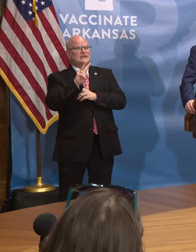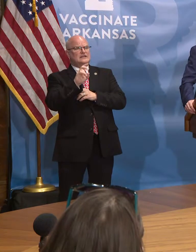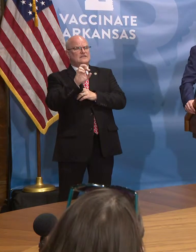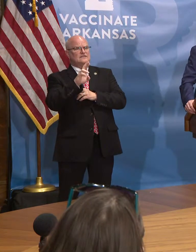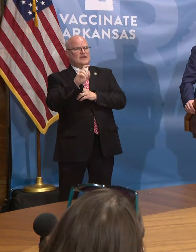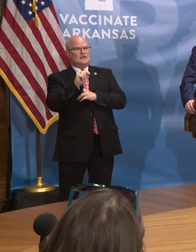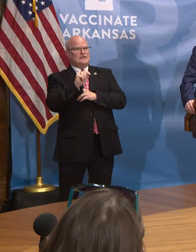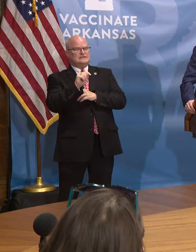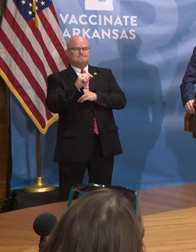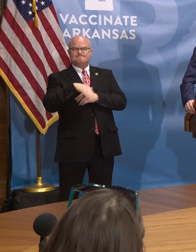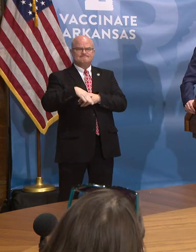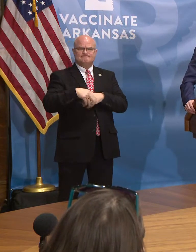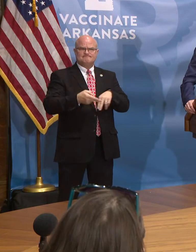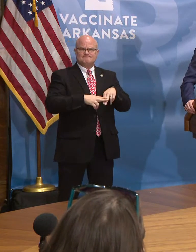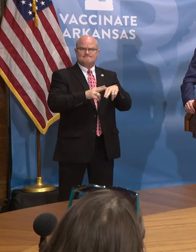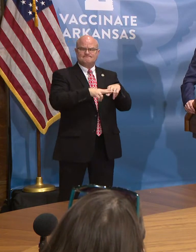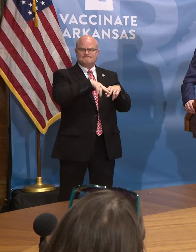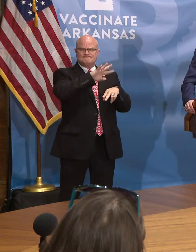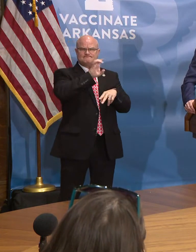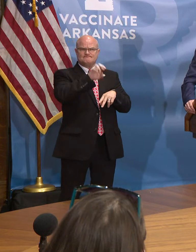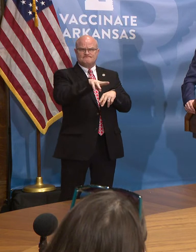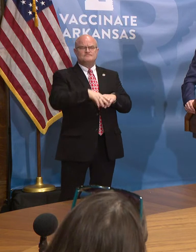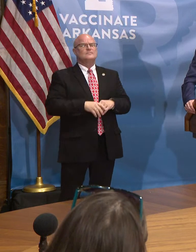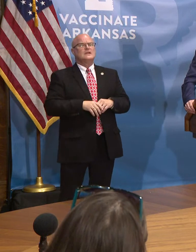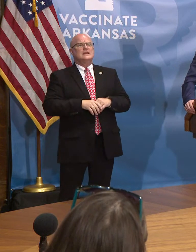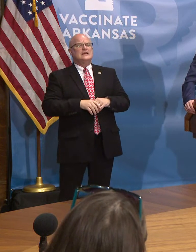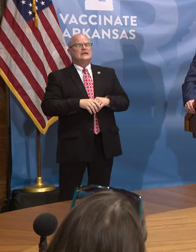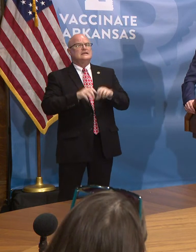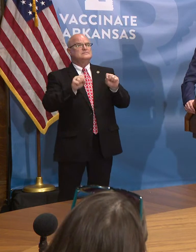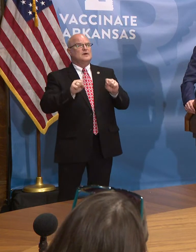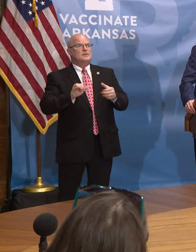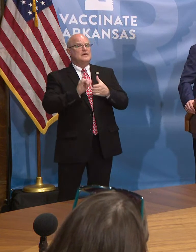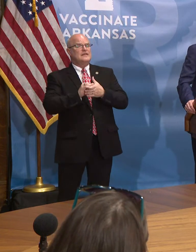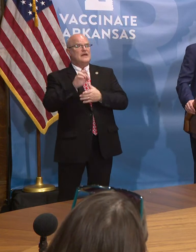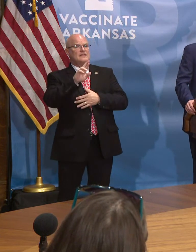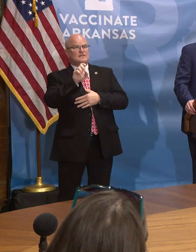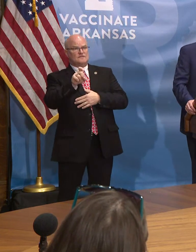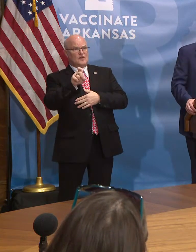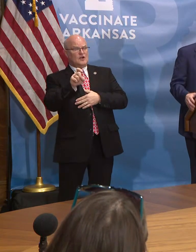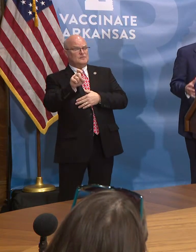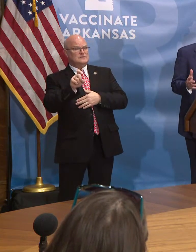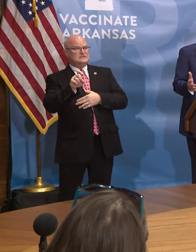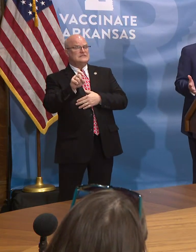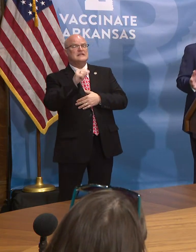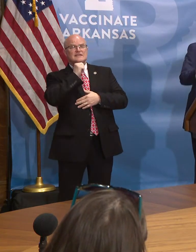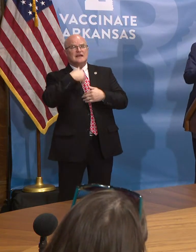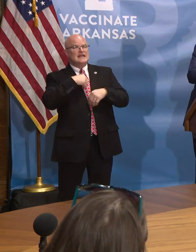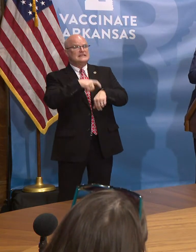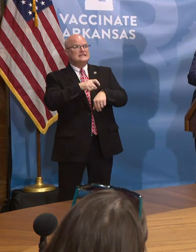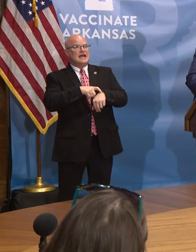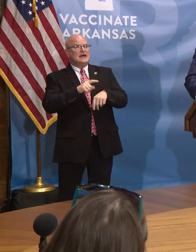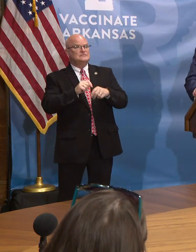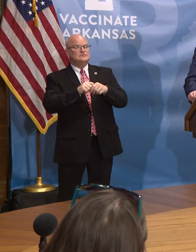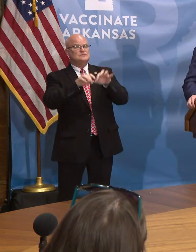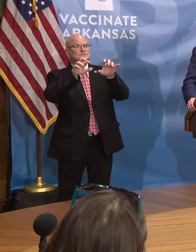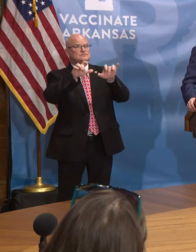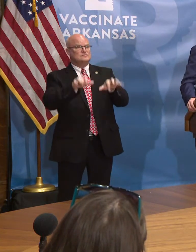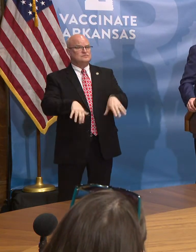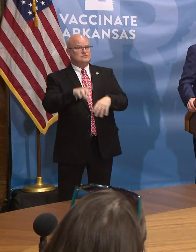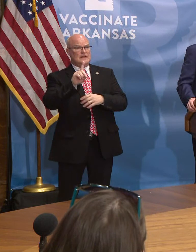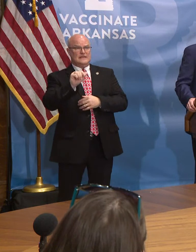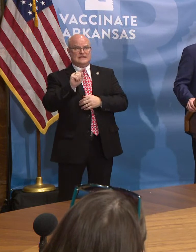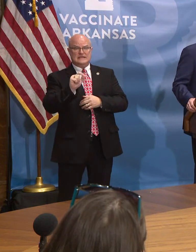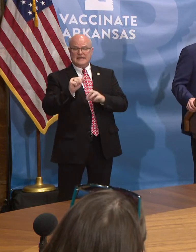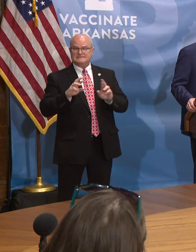not gone up more. It's possible that the pharmacists have not had time to enter in the